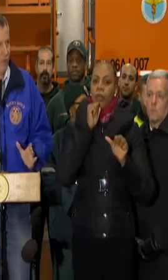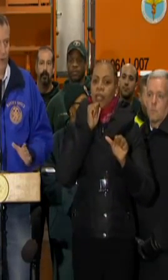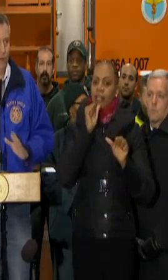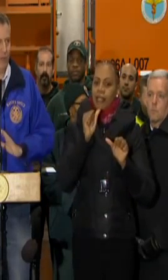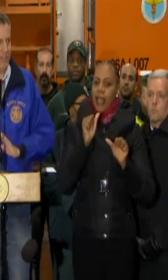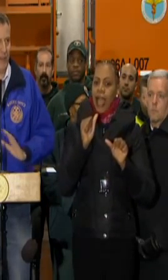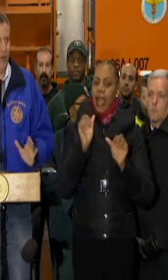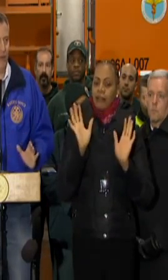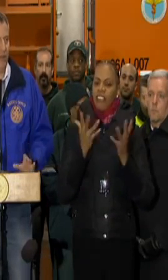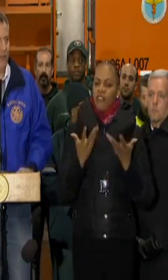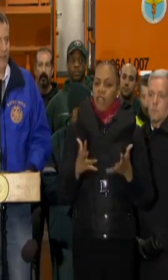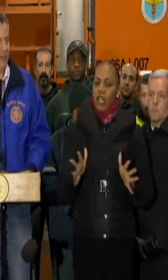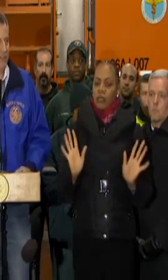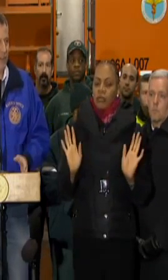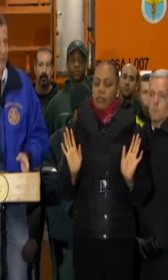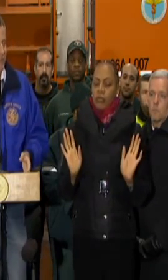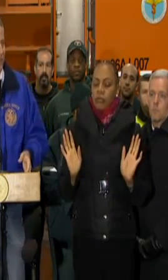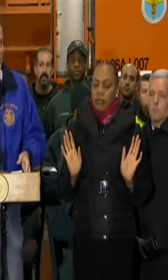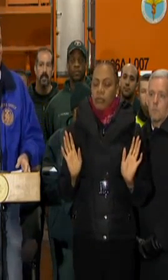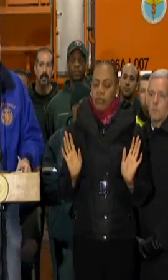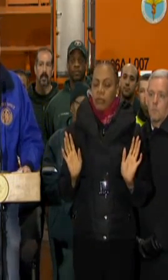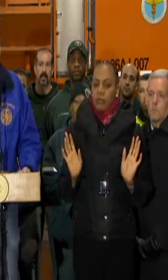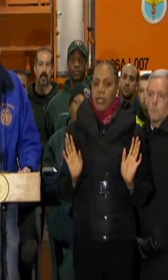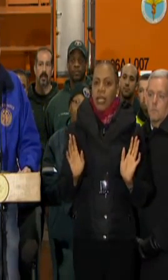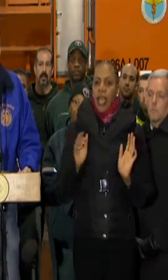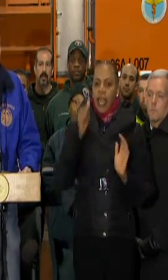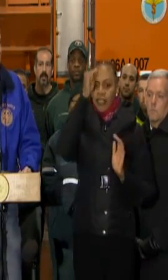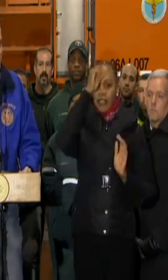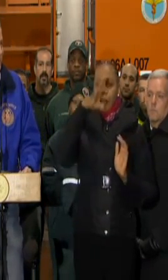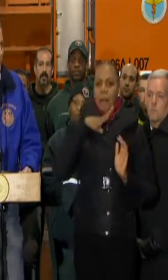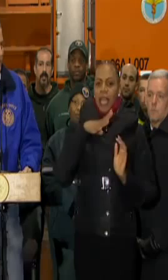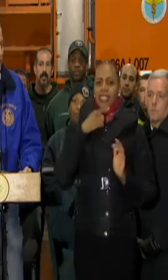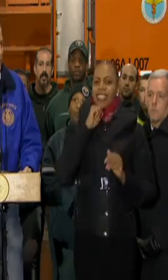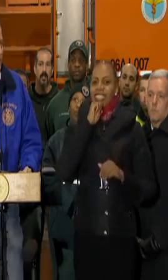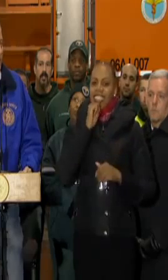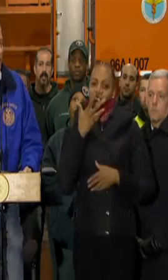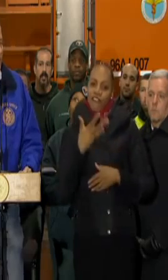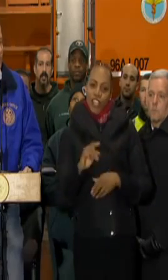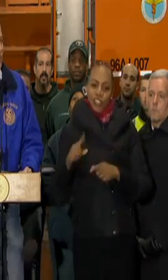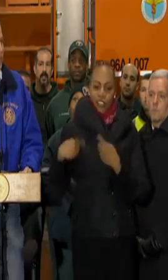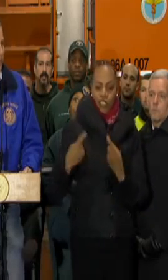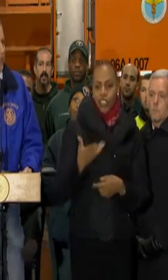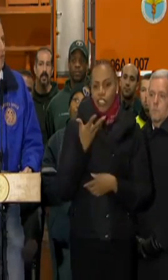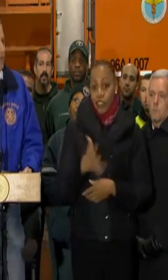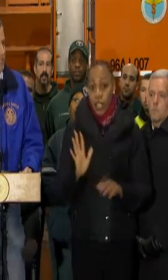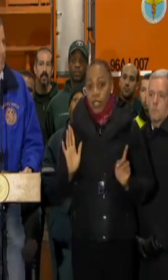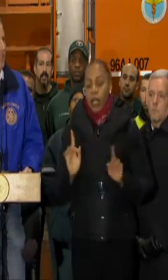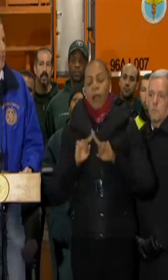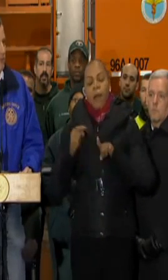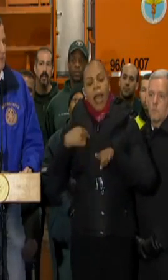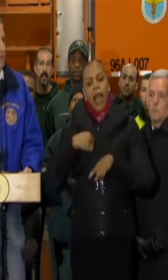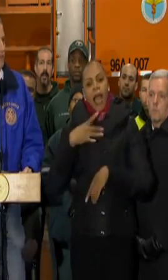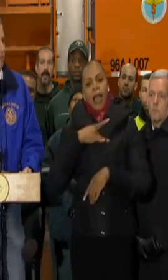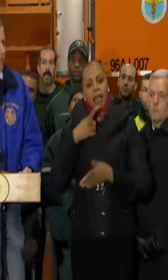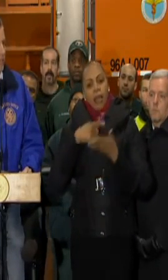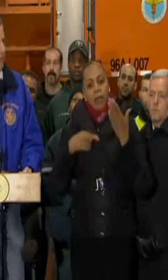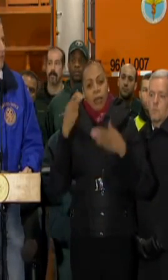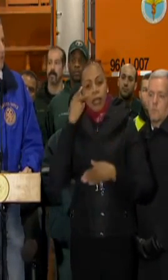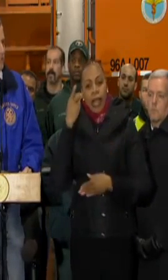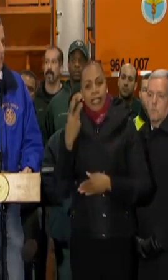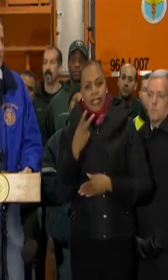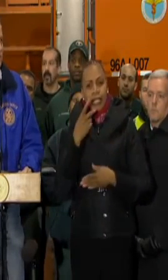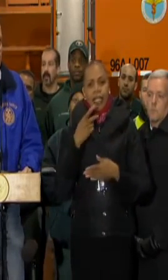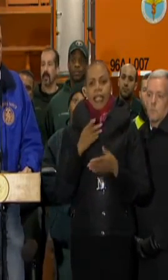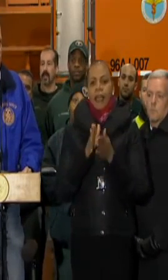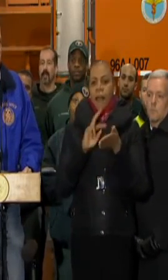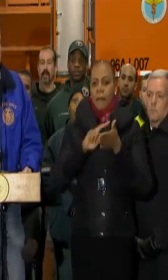yet. It's not over. As a great man said, it ain't over till it's over. But I like what I see in terms of the rigor and